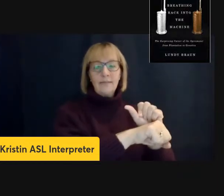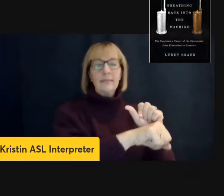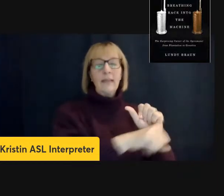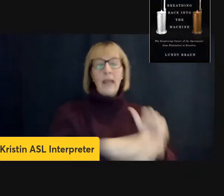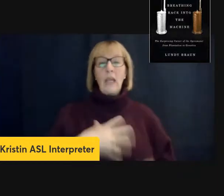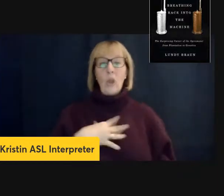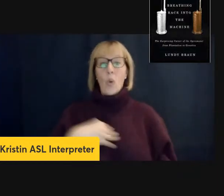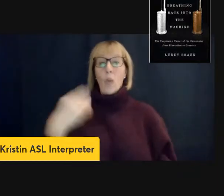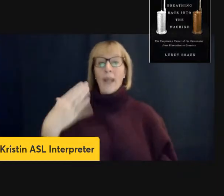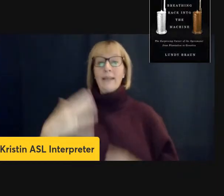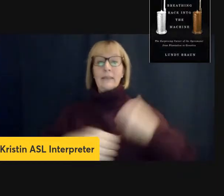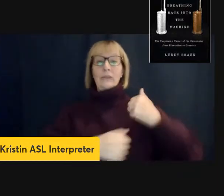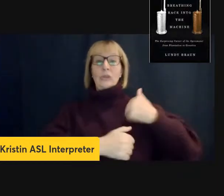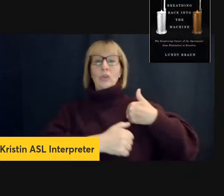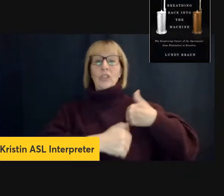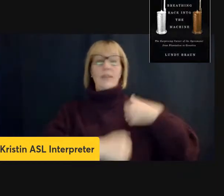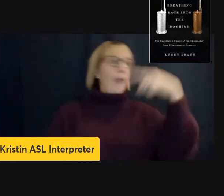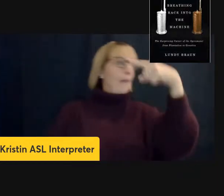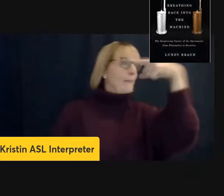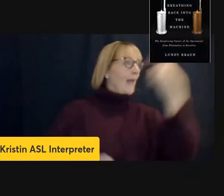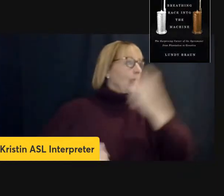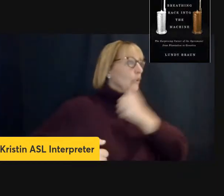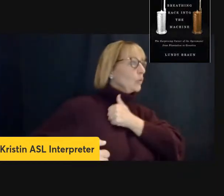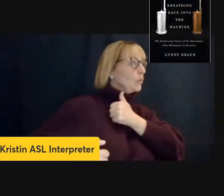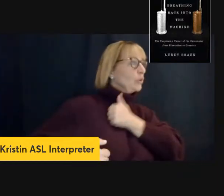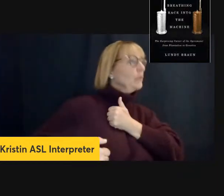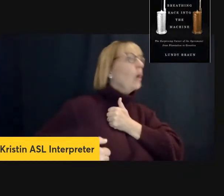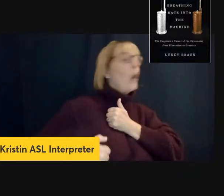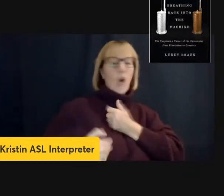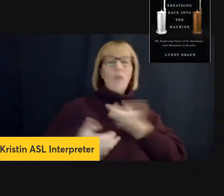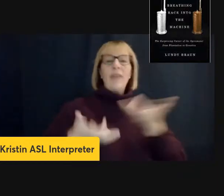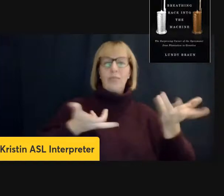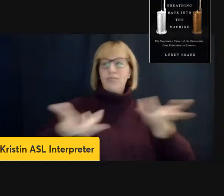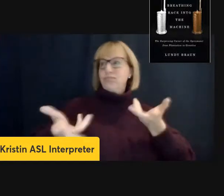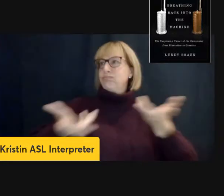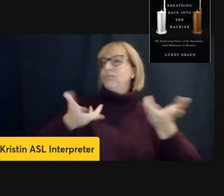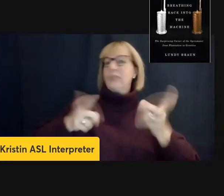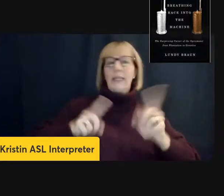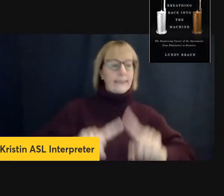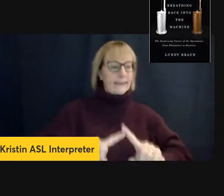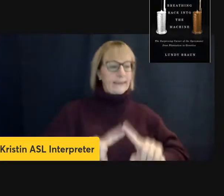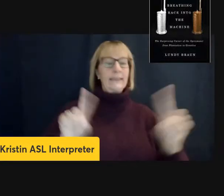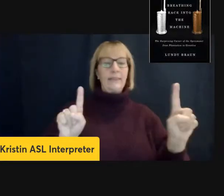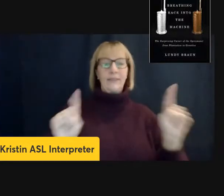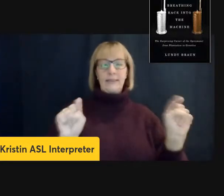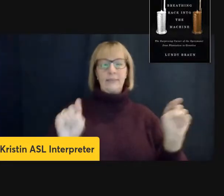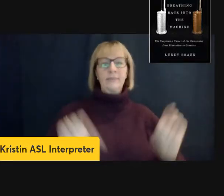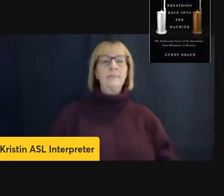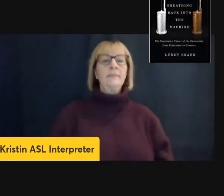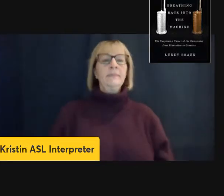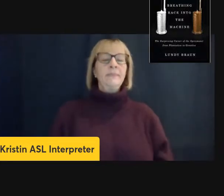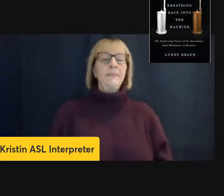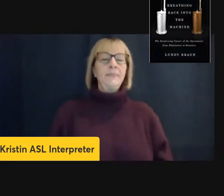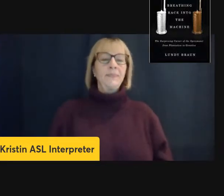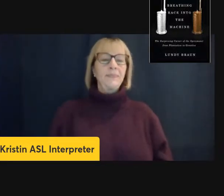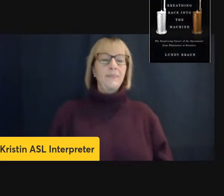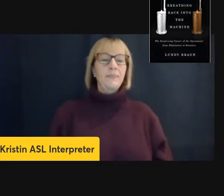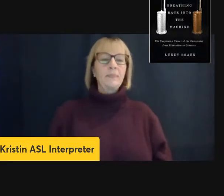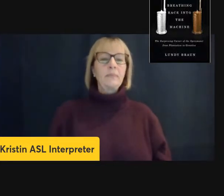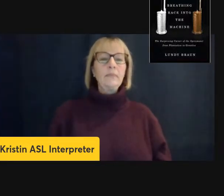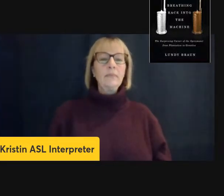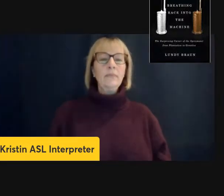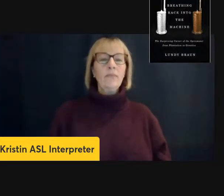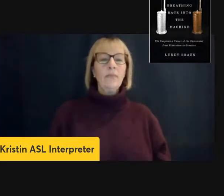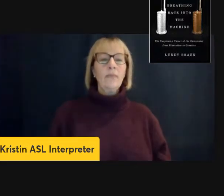white soldiers. He did discuss, though, the importance, and this was really useful to